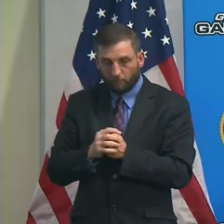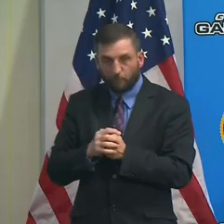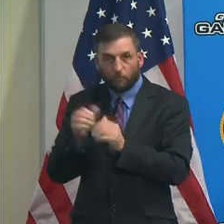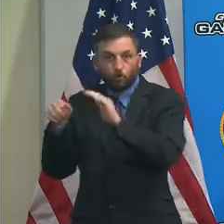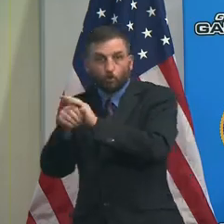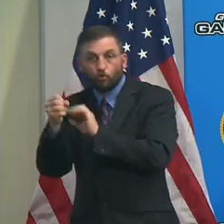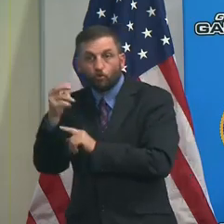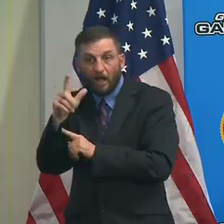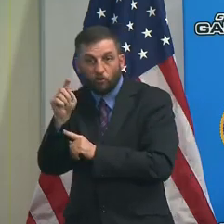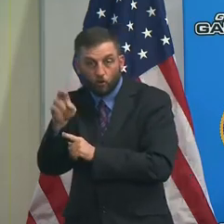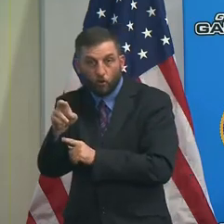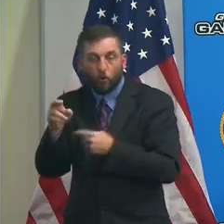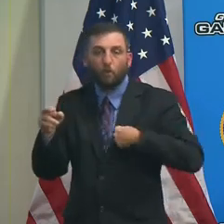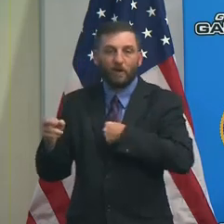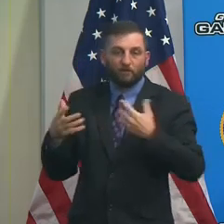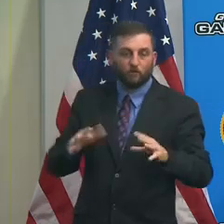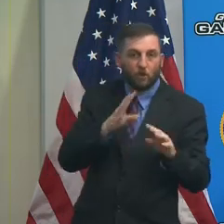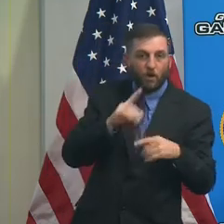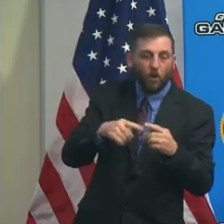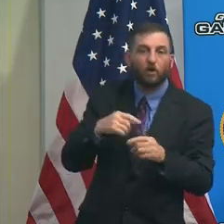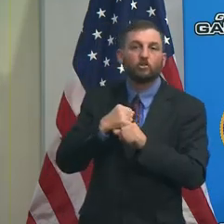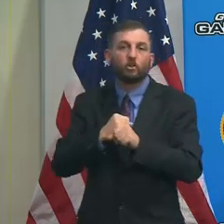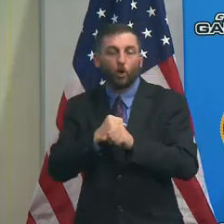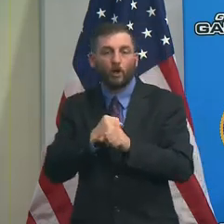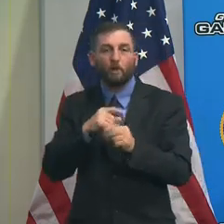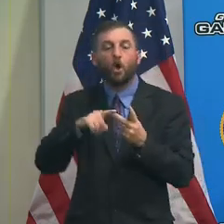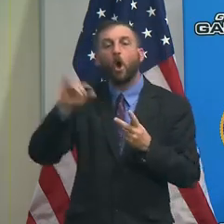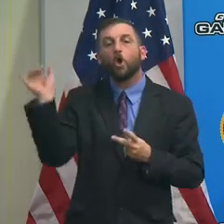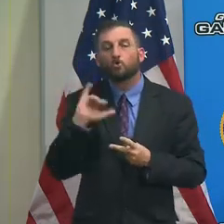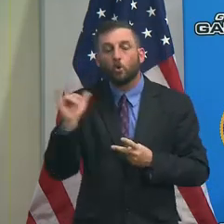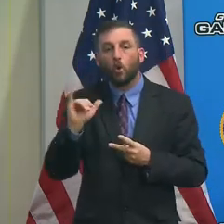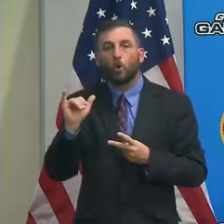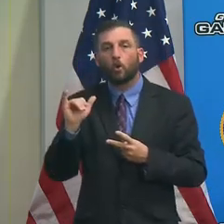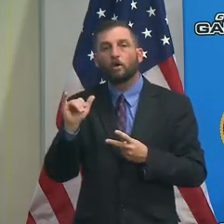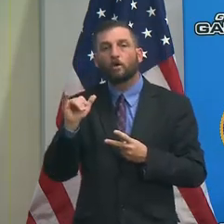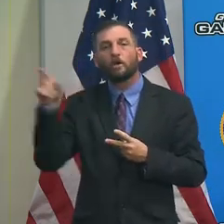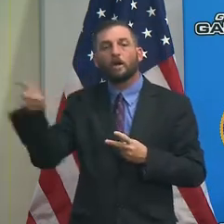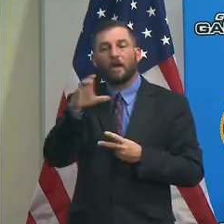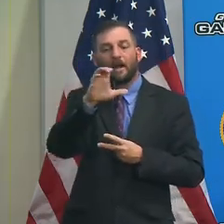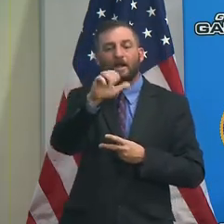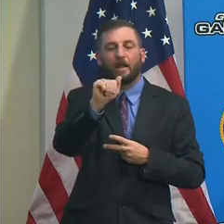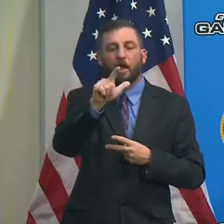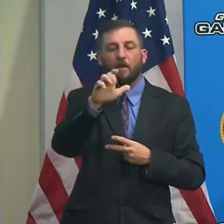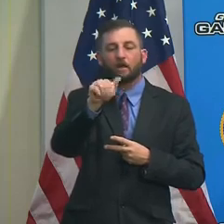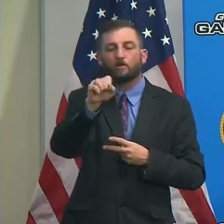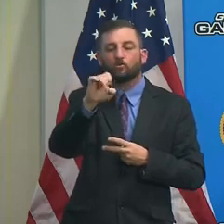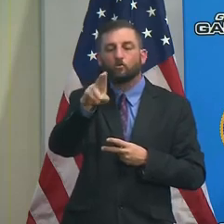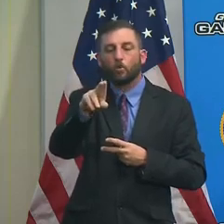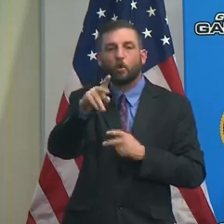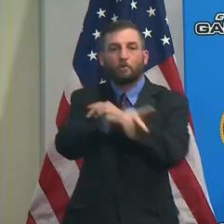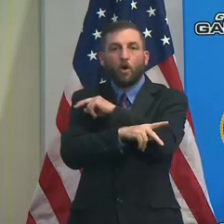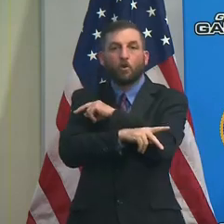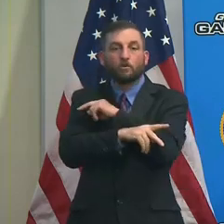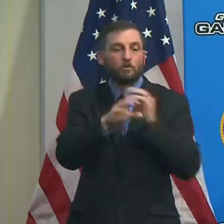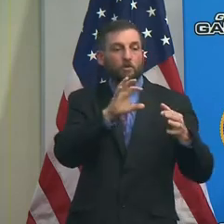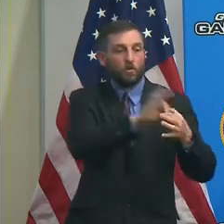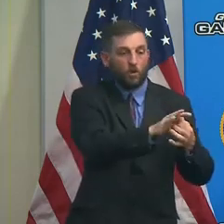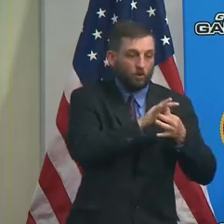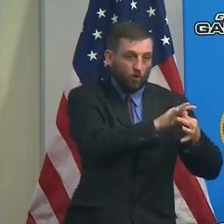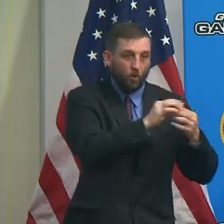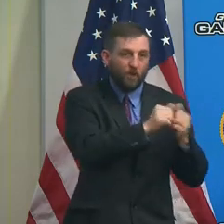shelters that we've been talking about, but also additional security, for example, down in Calcasieu Parish, working with the Calcasieu